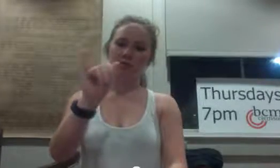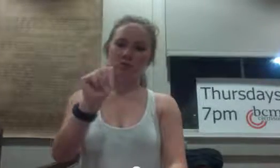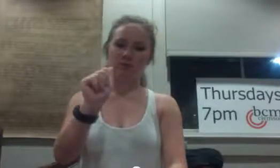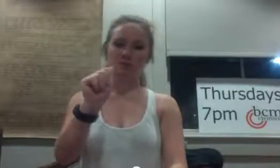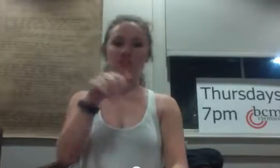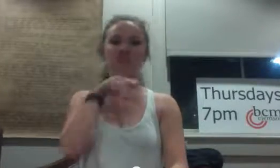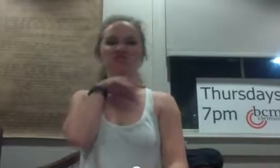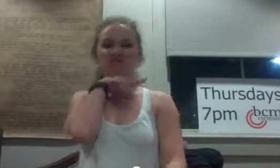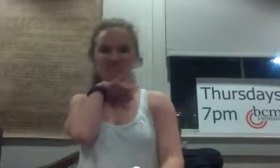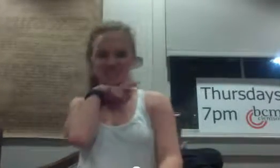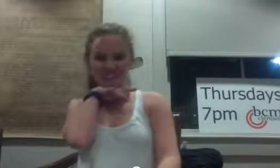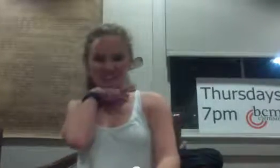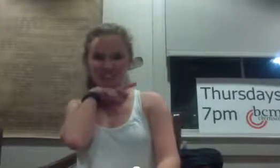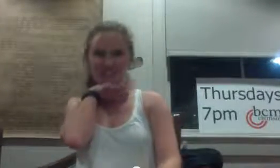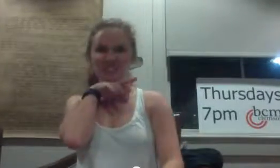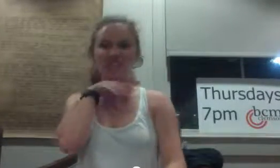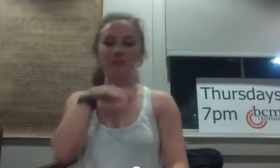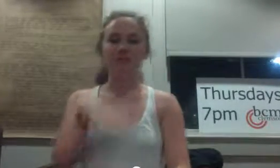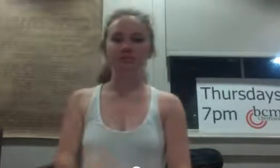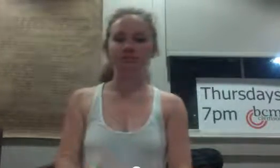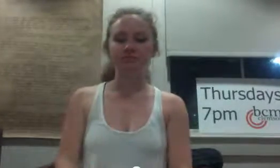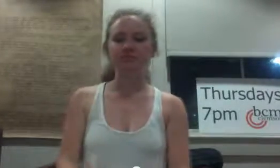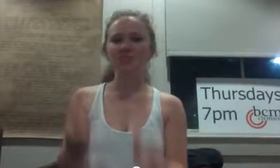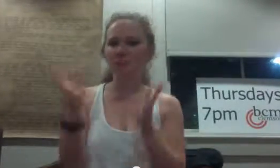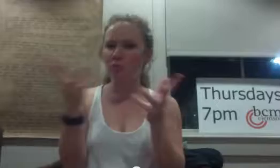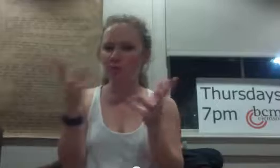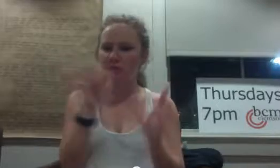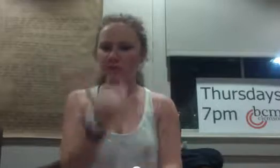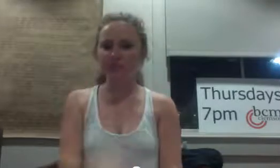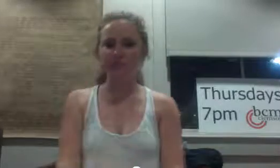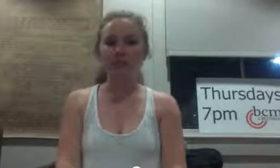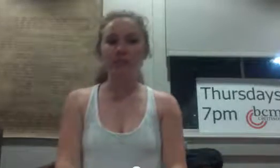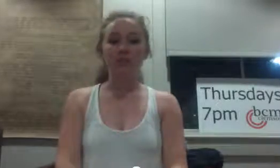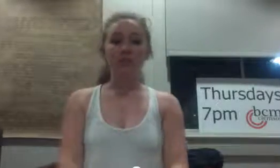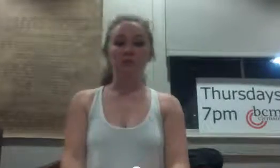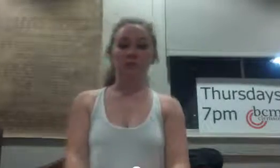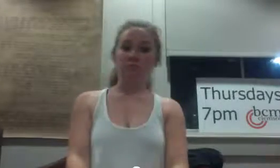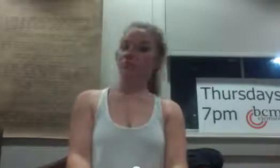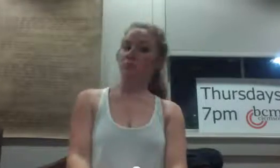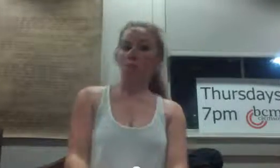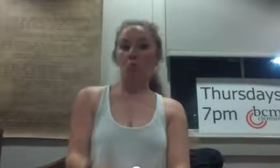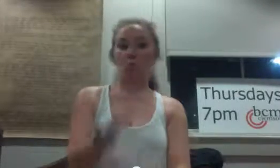So, what is bacteria?